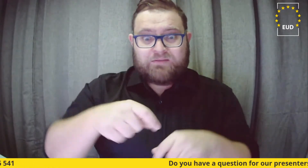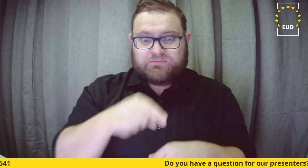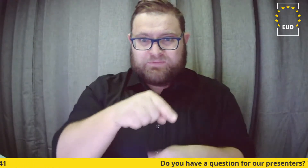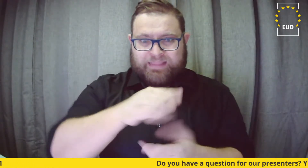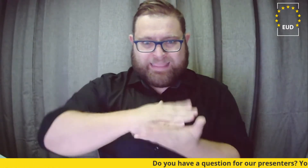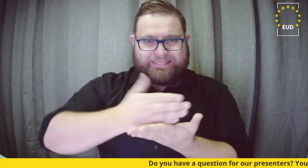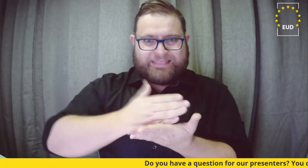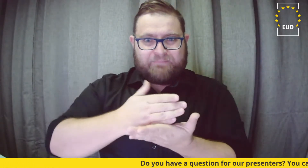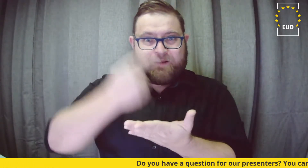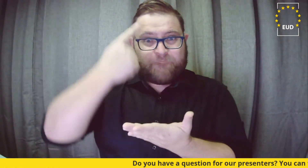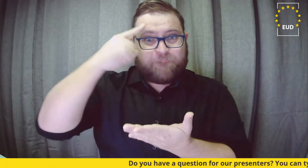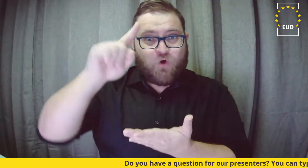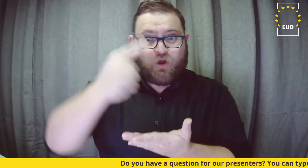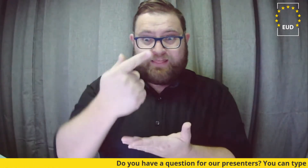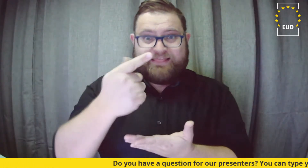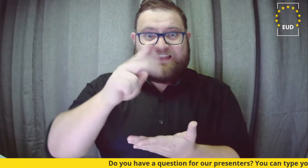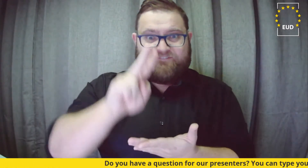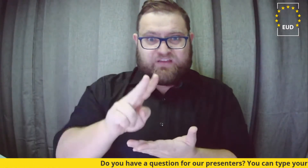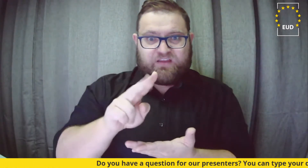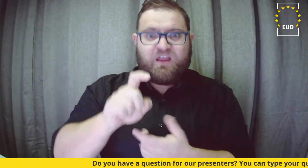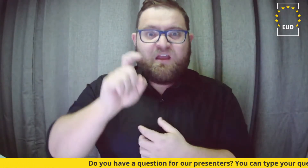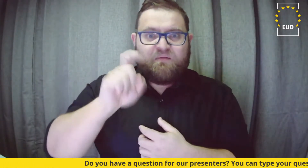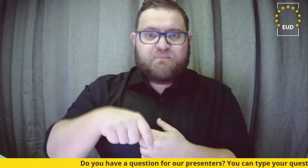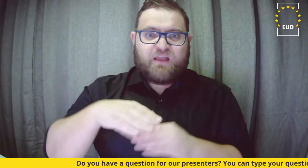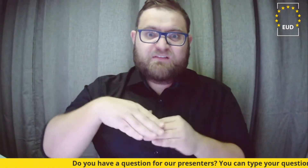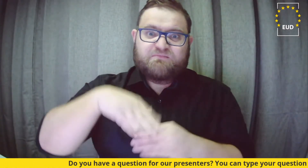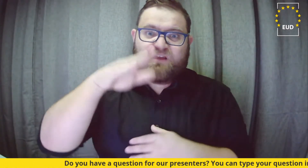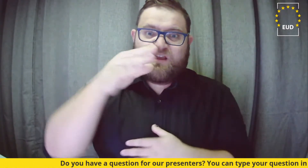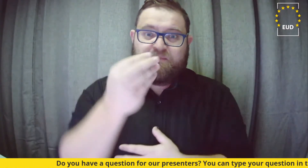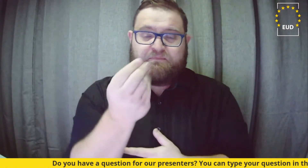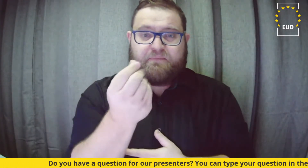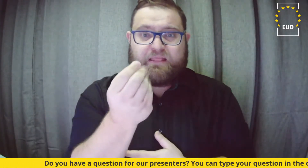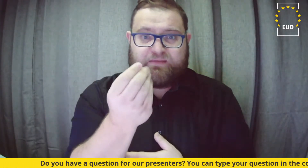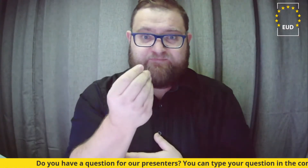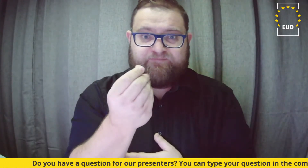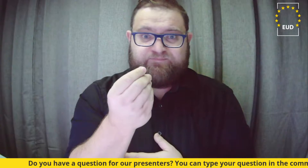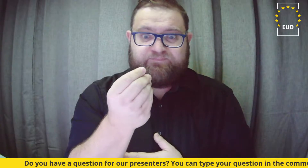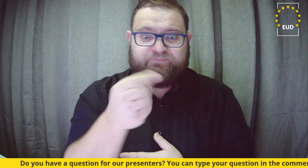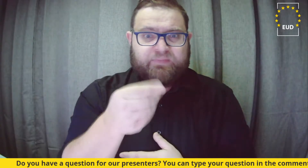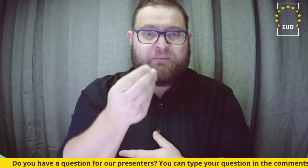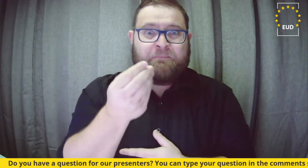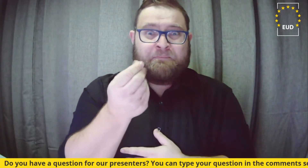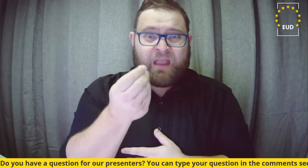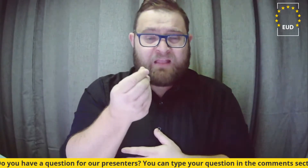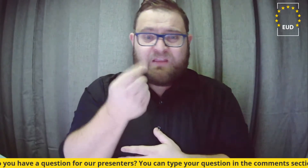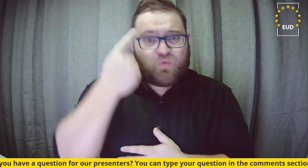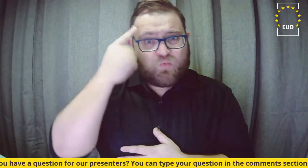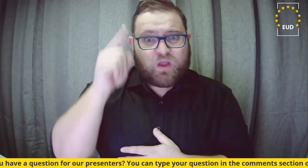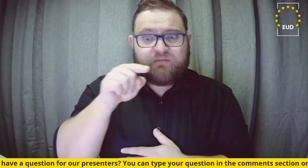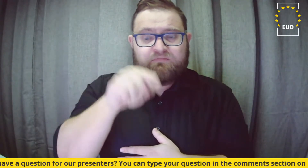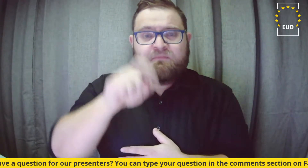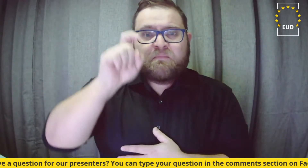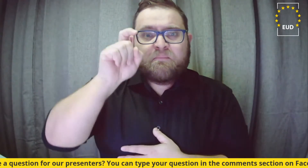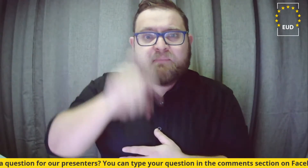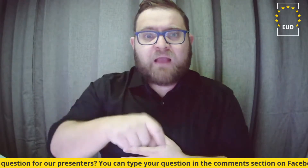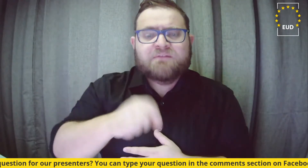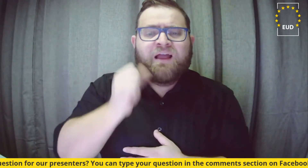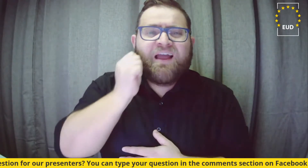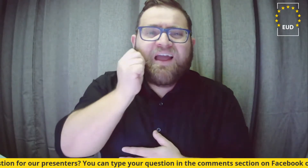if you have a team of interpreters who work on a rotating basis, that does not increase